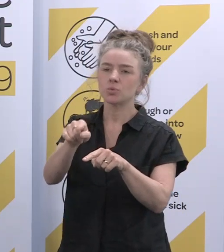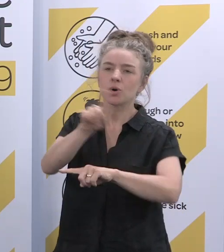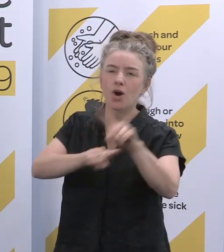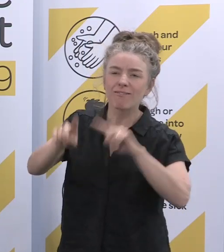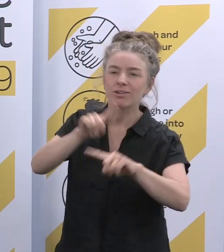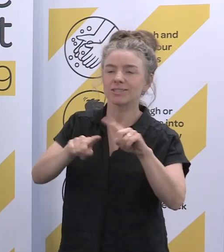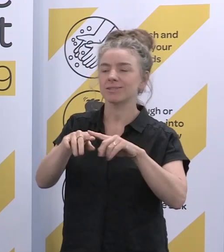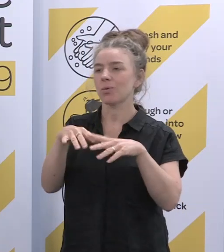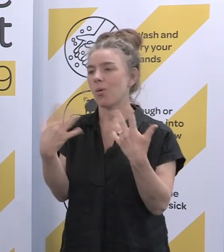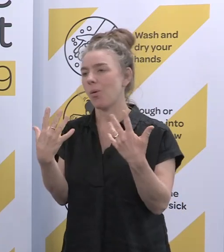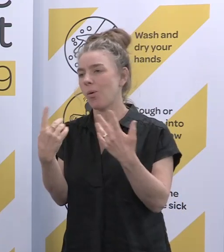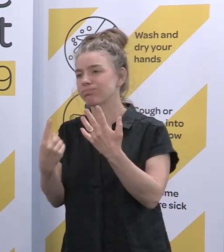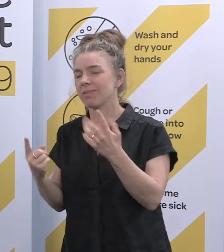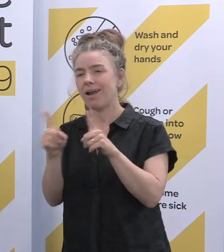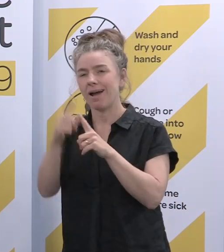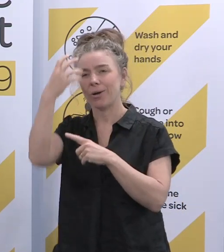Cattle Conference in Queenstown.